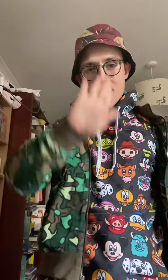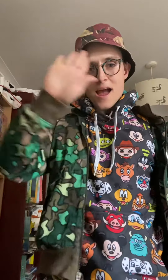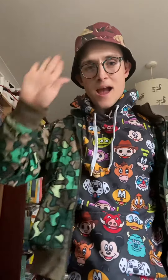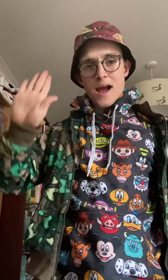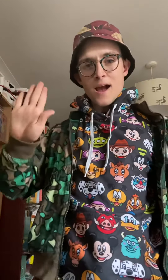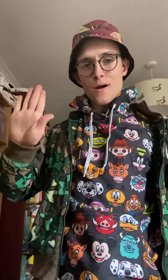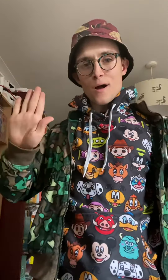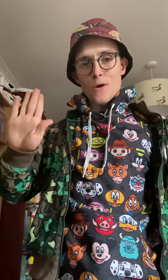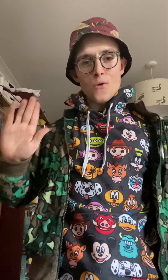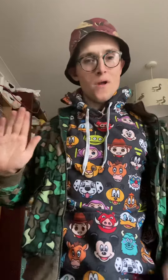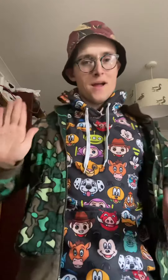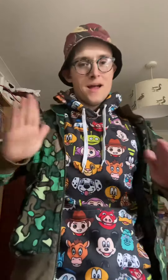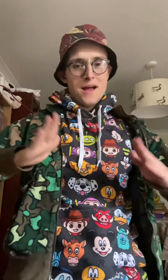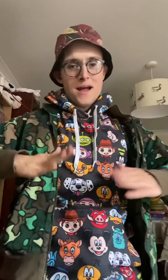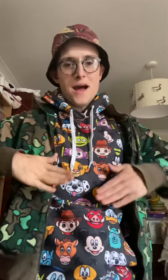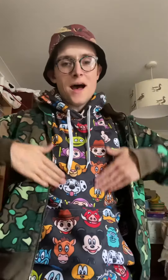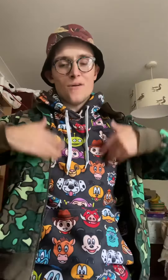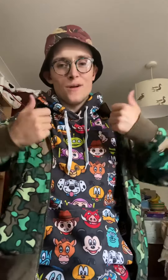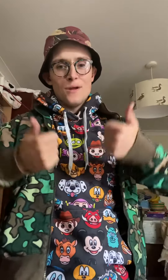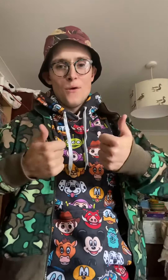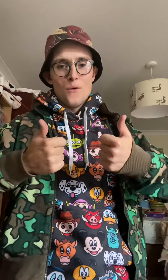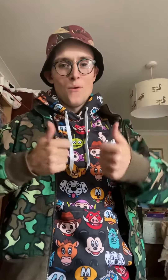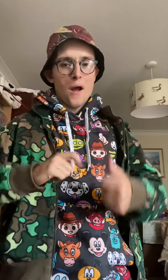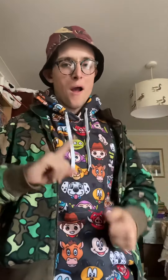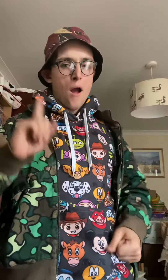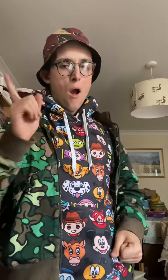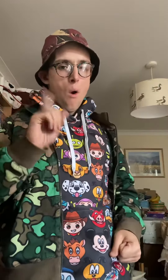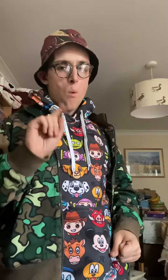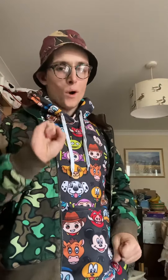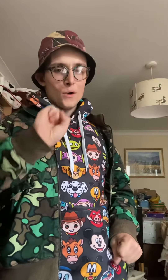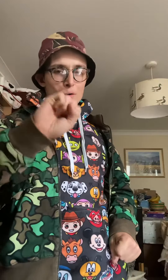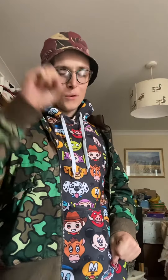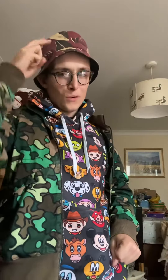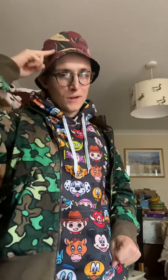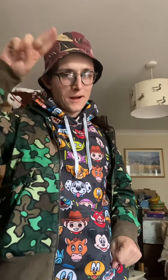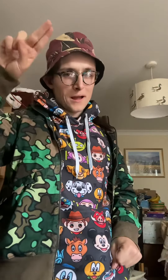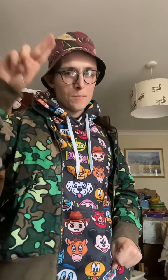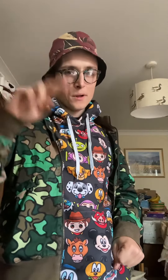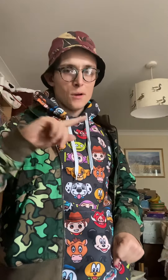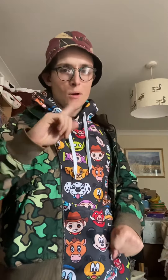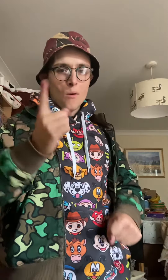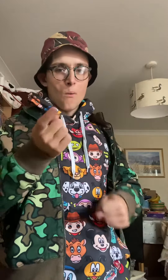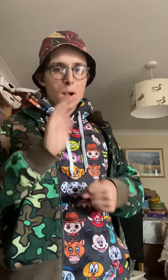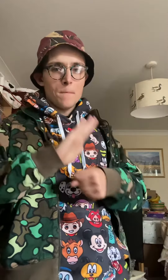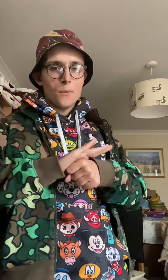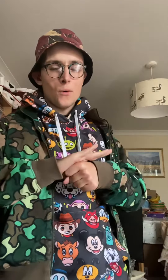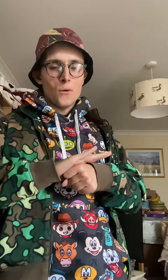Hello, how are you? What more, let me? One more,